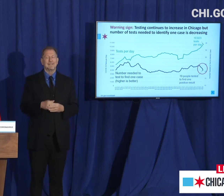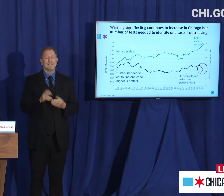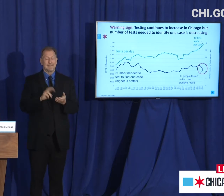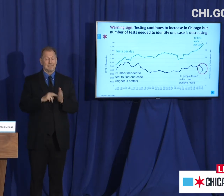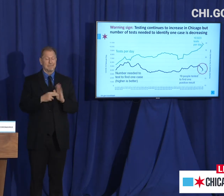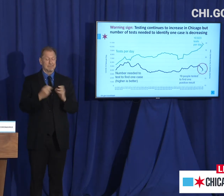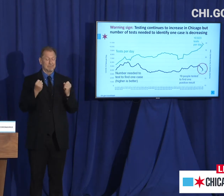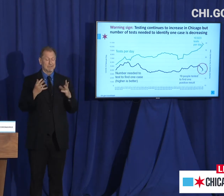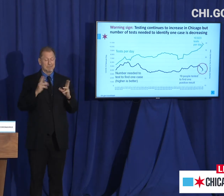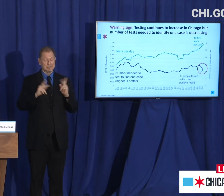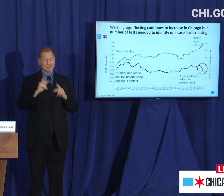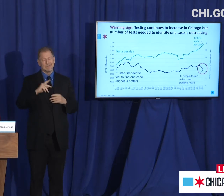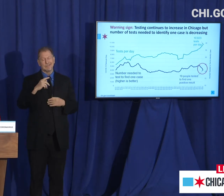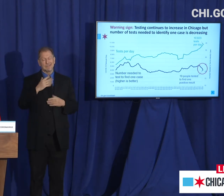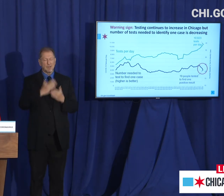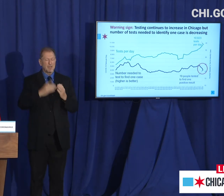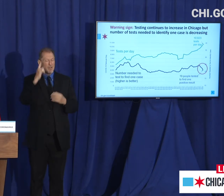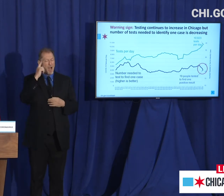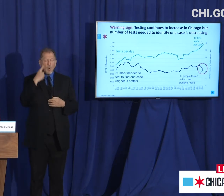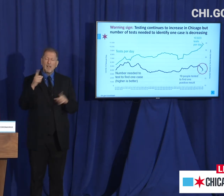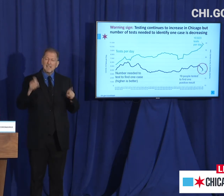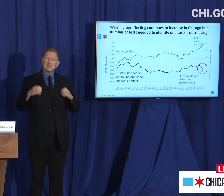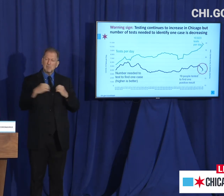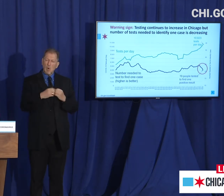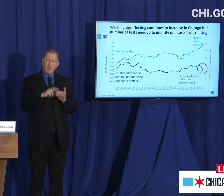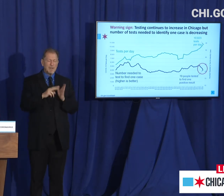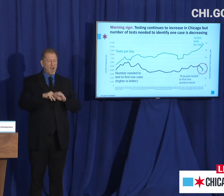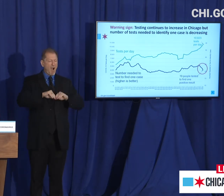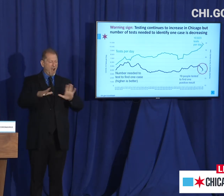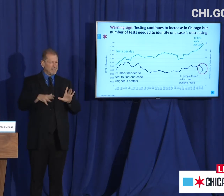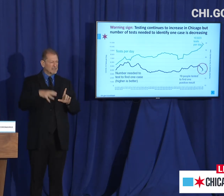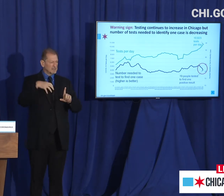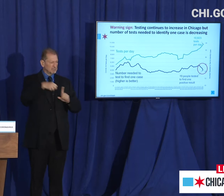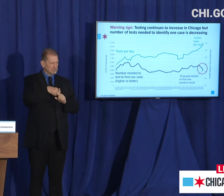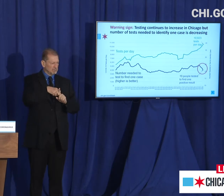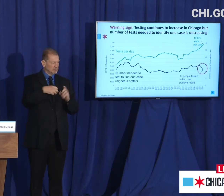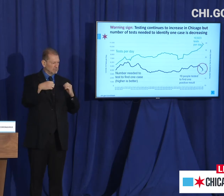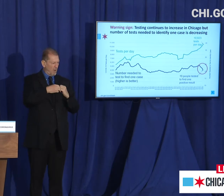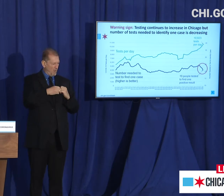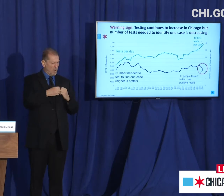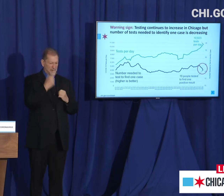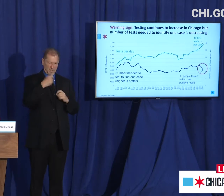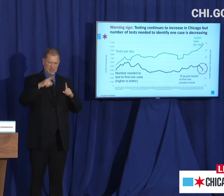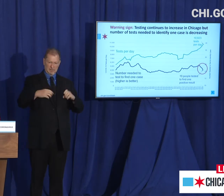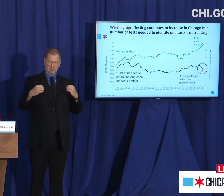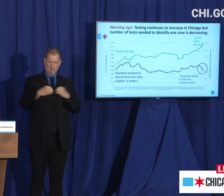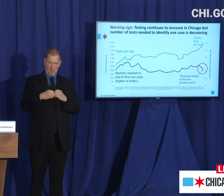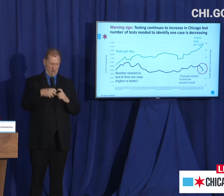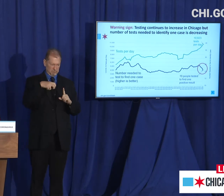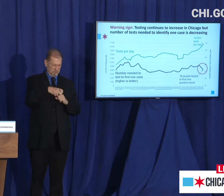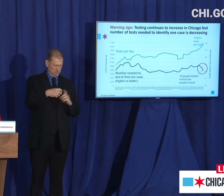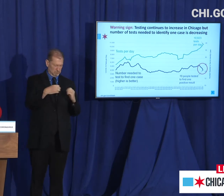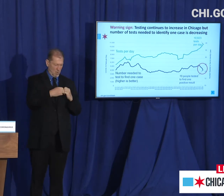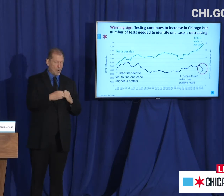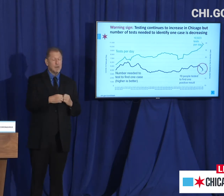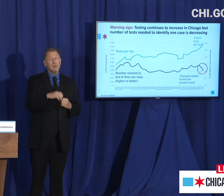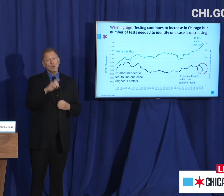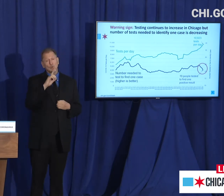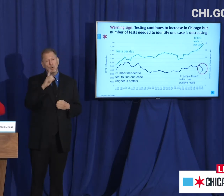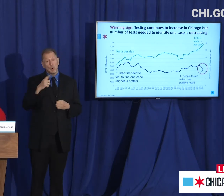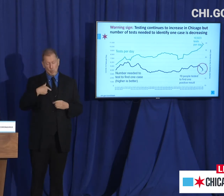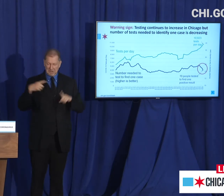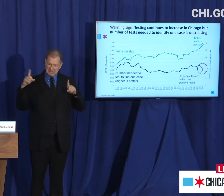who want to say it's just an increase in testing that is driving this increase in cases. And it is true that we are